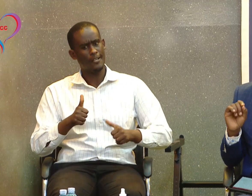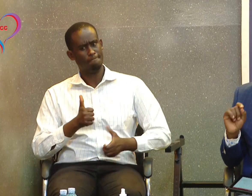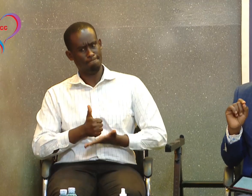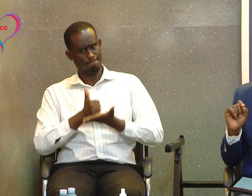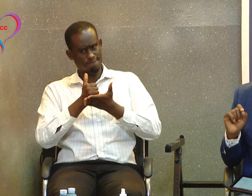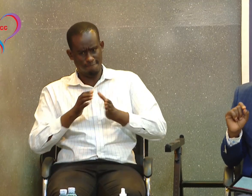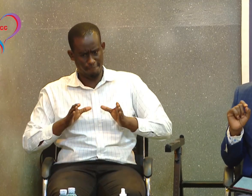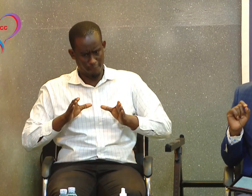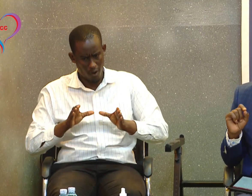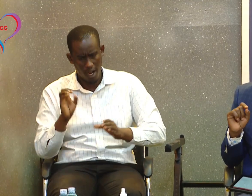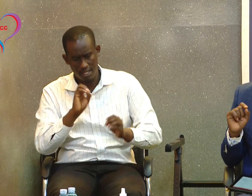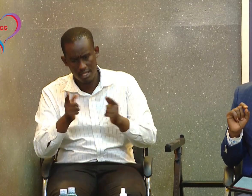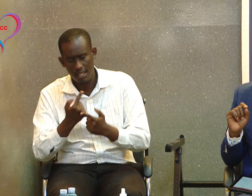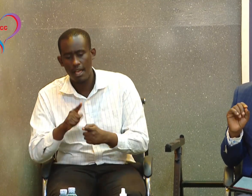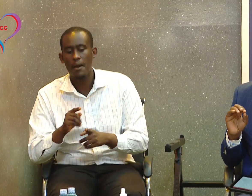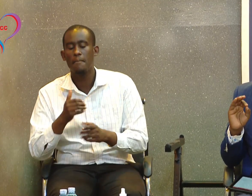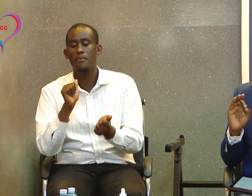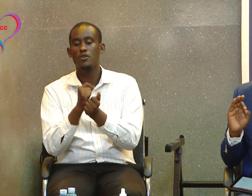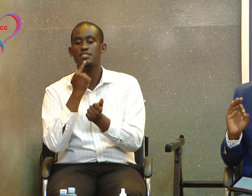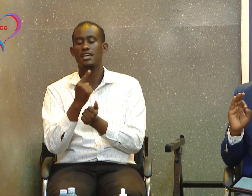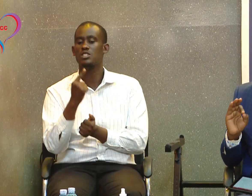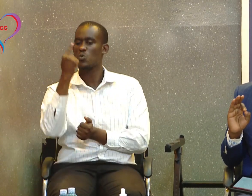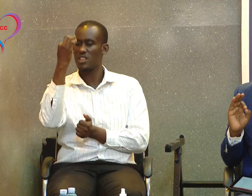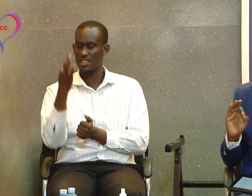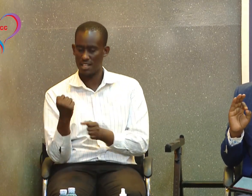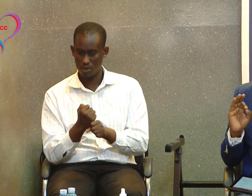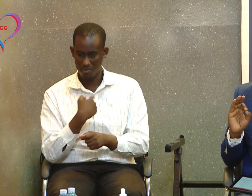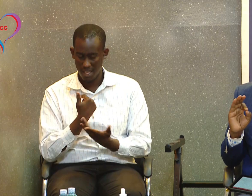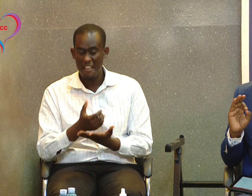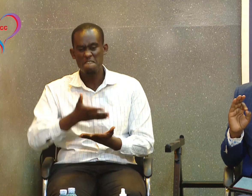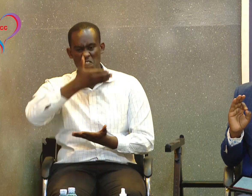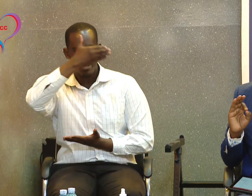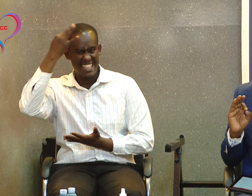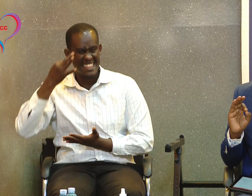says, this one thing I do. Forgetting the things which are behind.